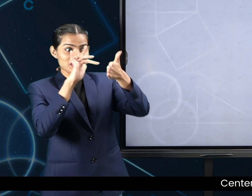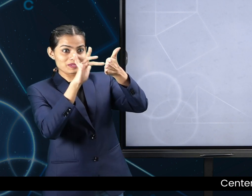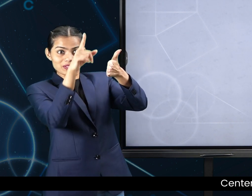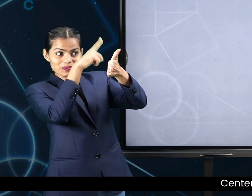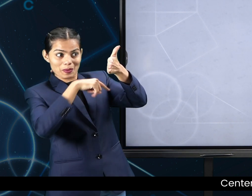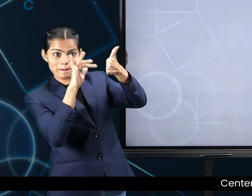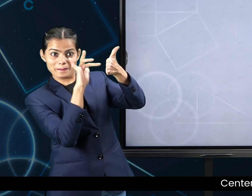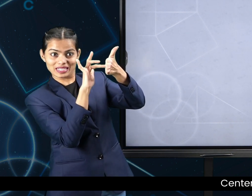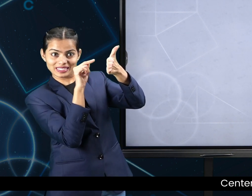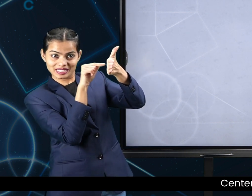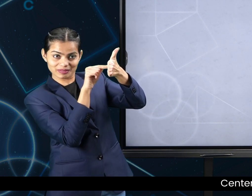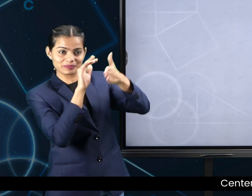center,